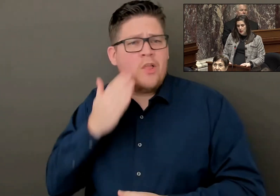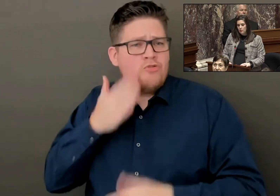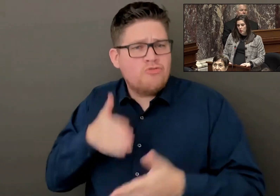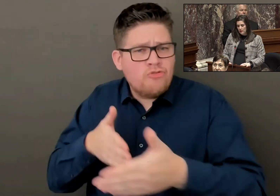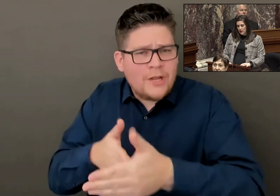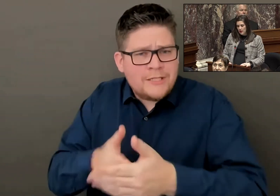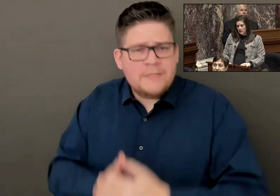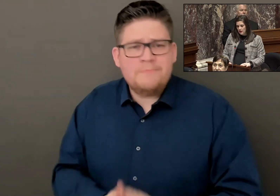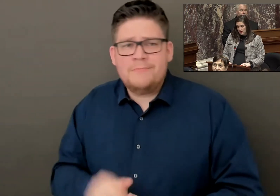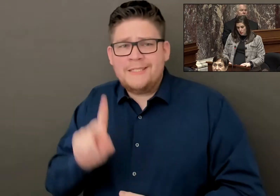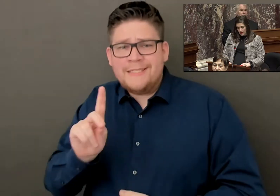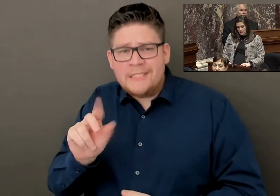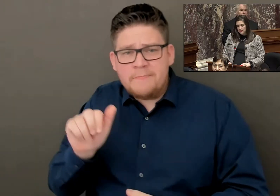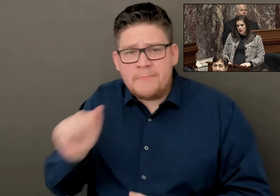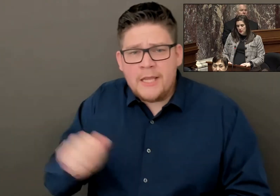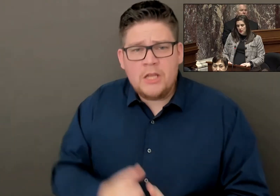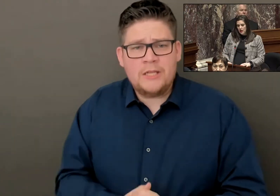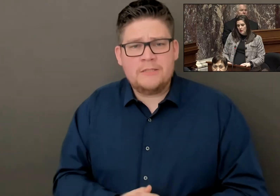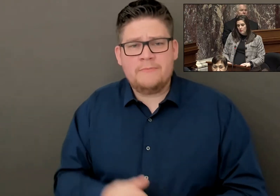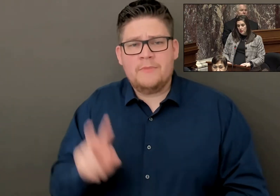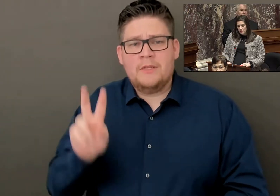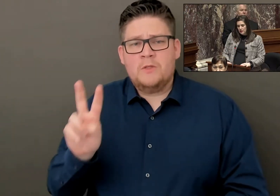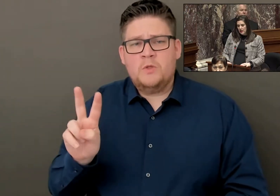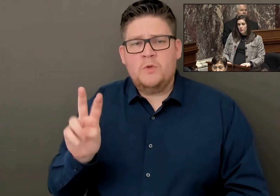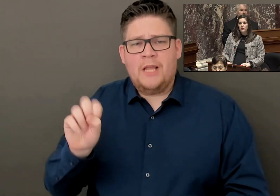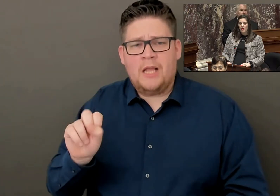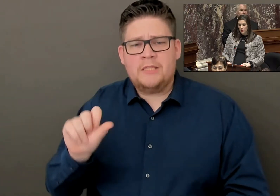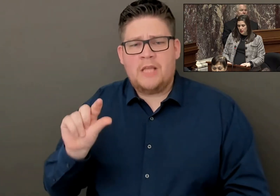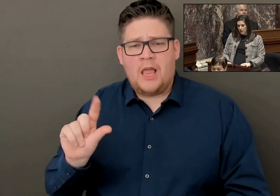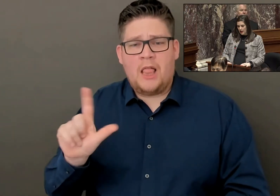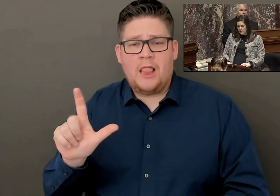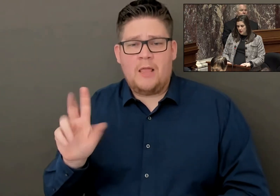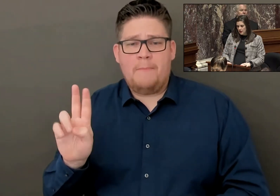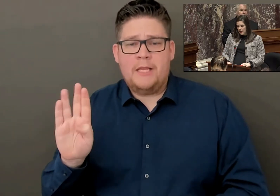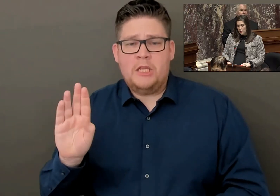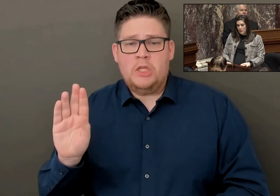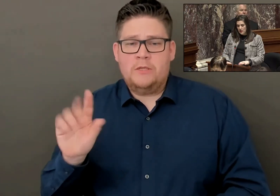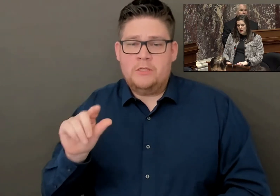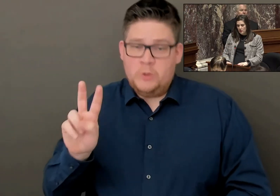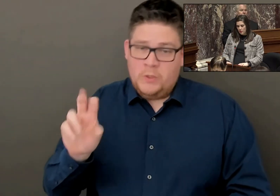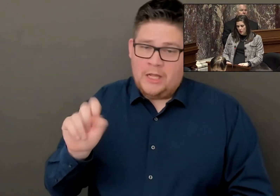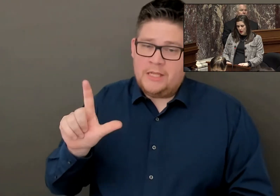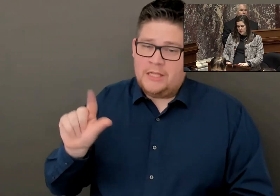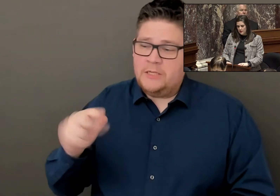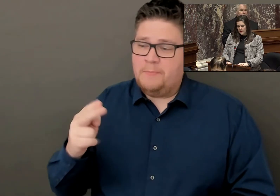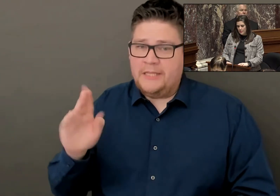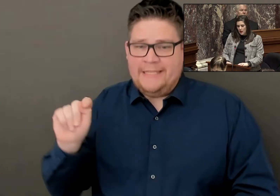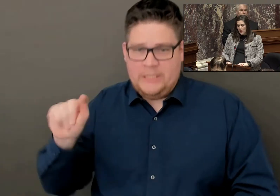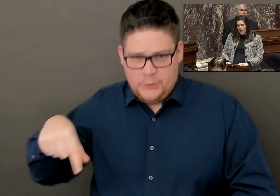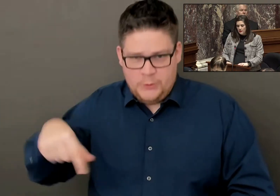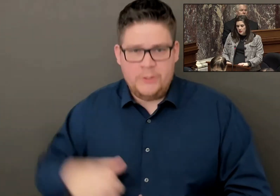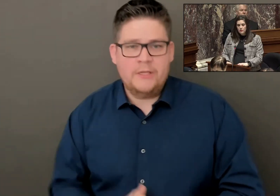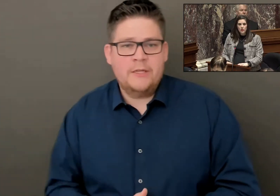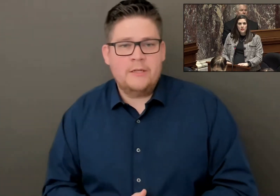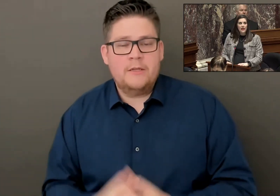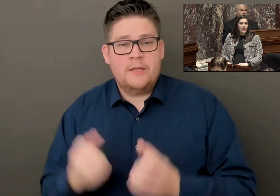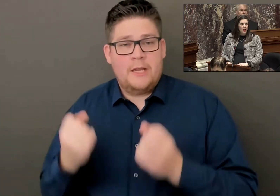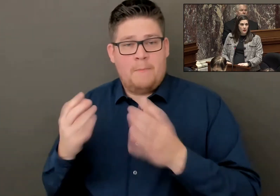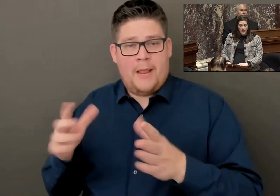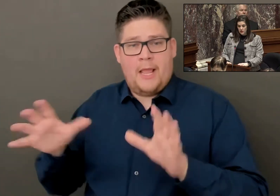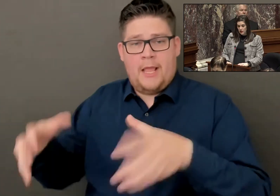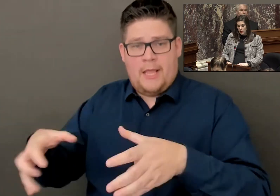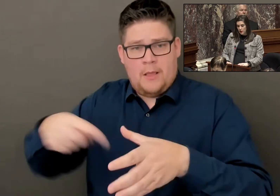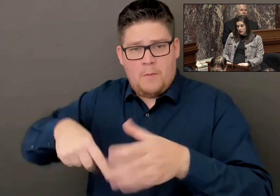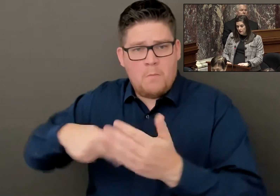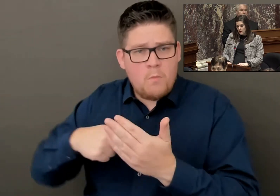training and employment, bursary and project grant, and many other programs. On this important day, I